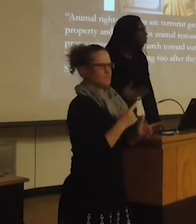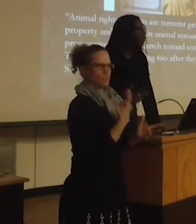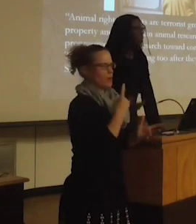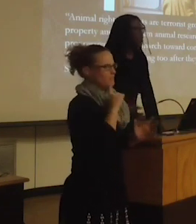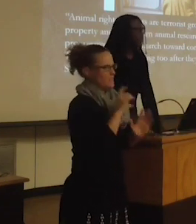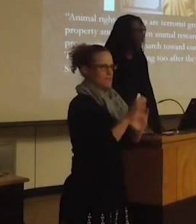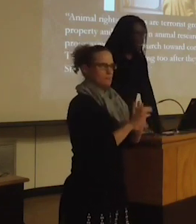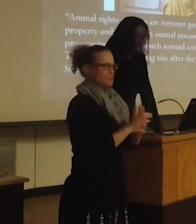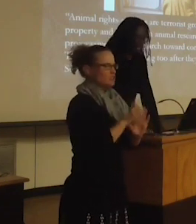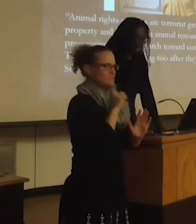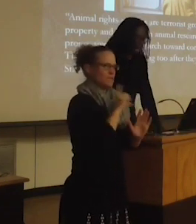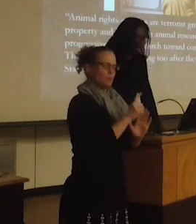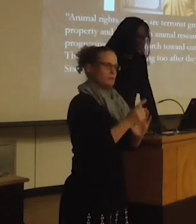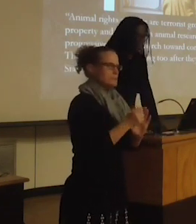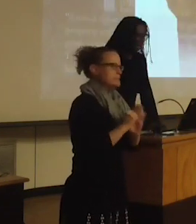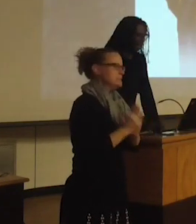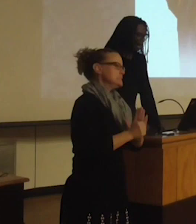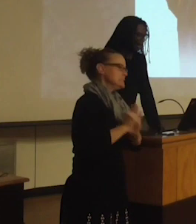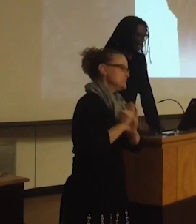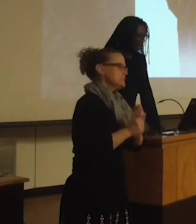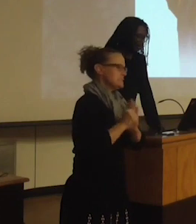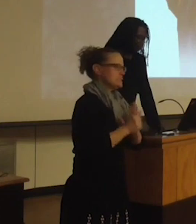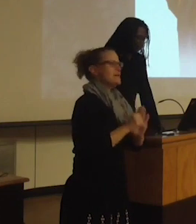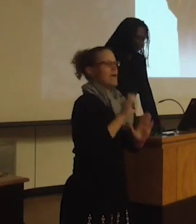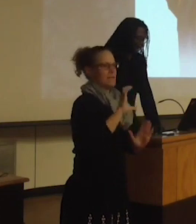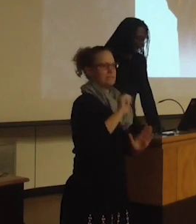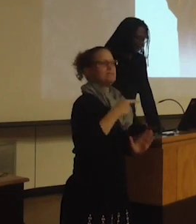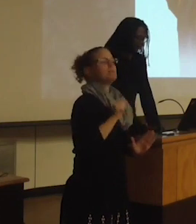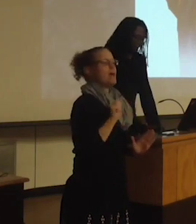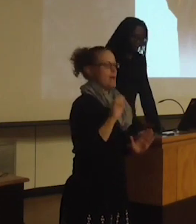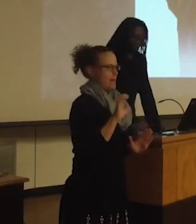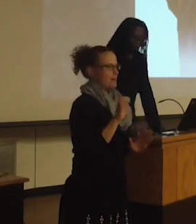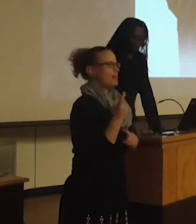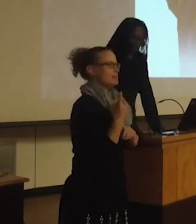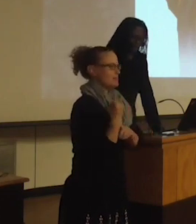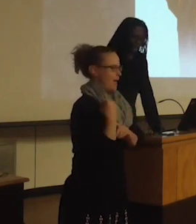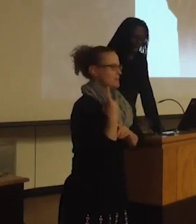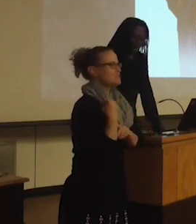over and over and over again at CPAC last year.